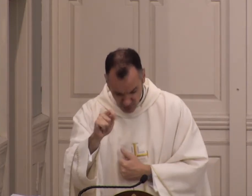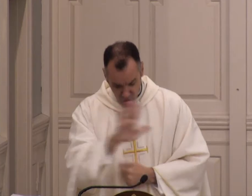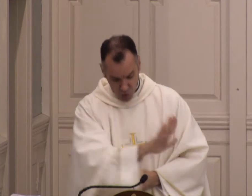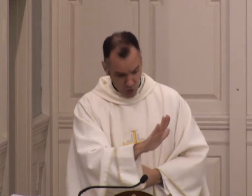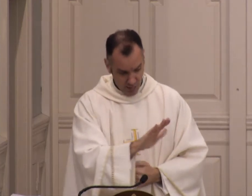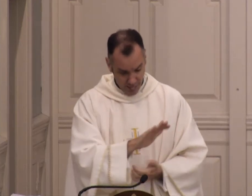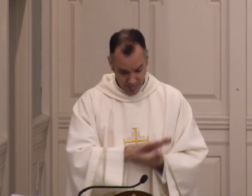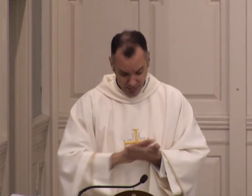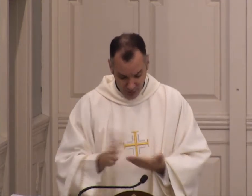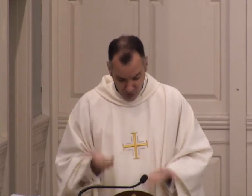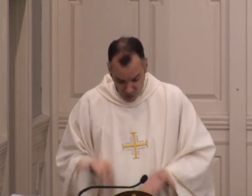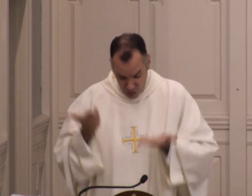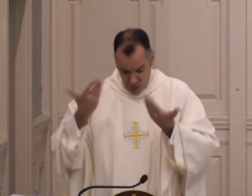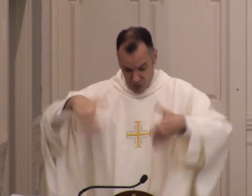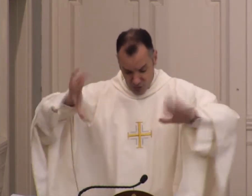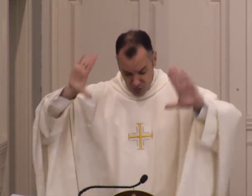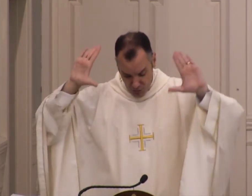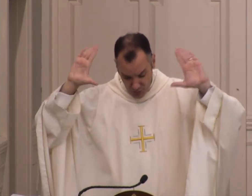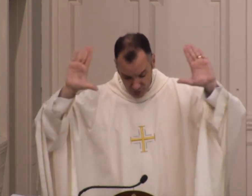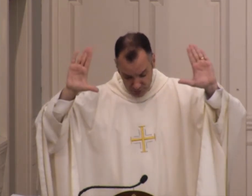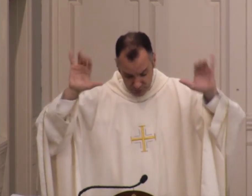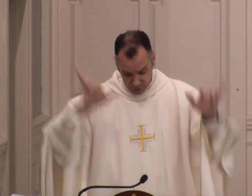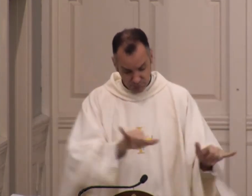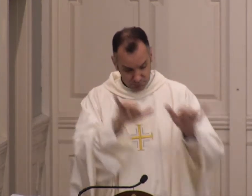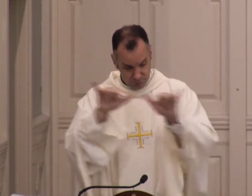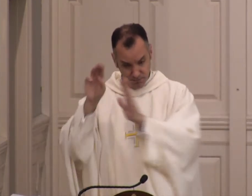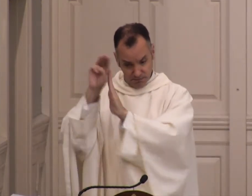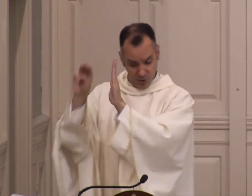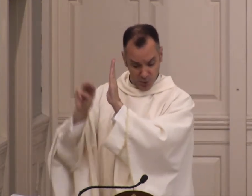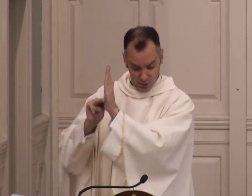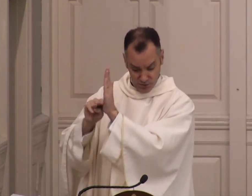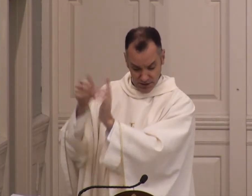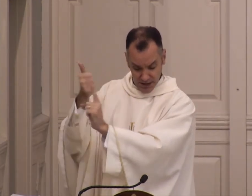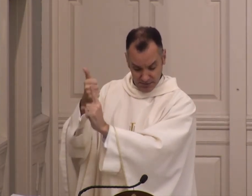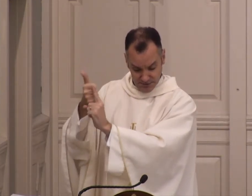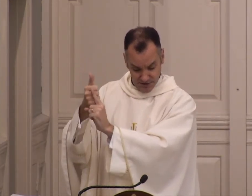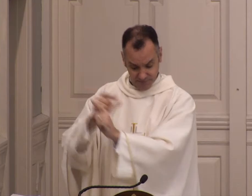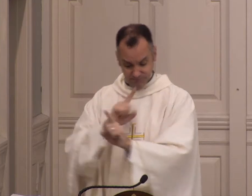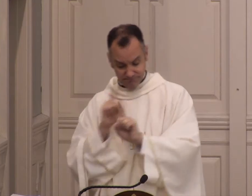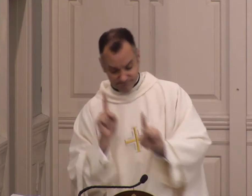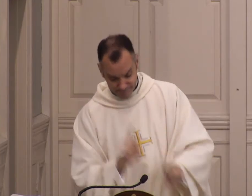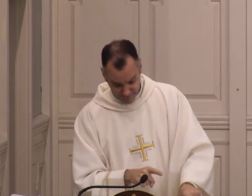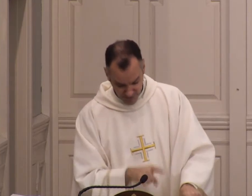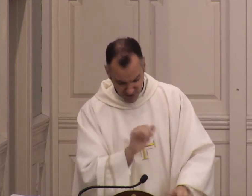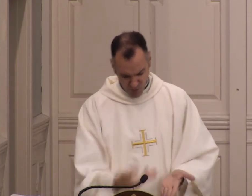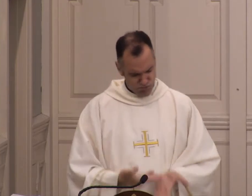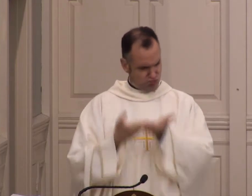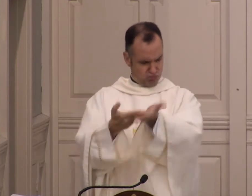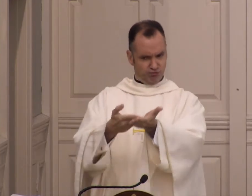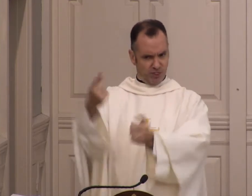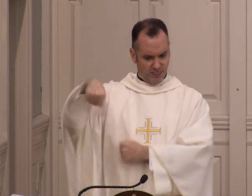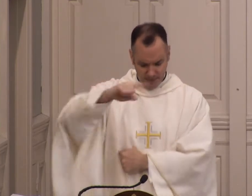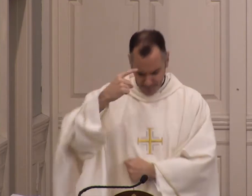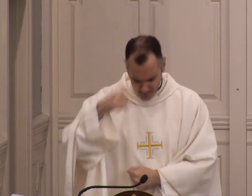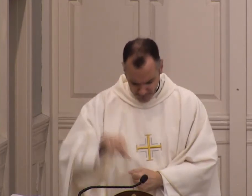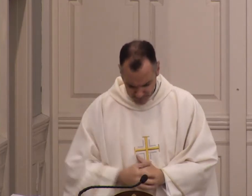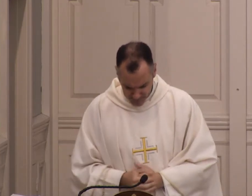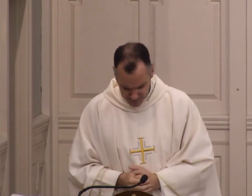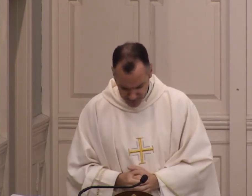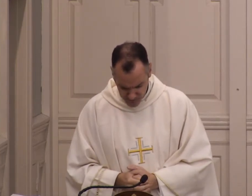priest, and offer for your cleansing what Moses prescribed. That will be proof for them."